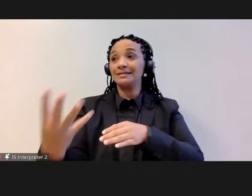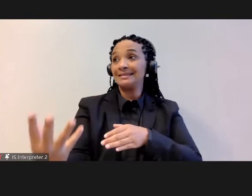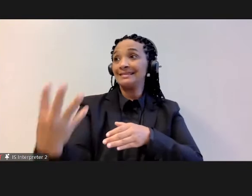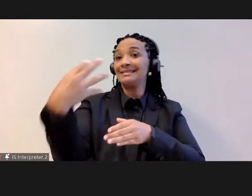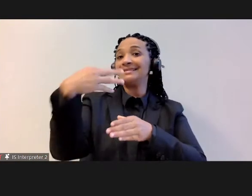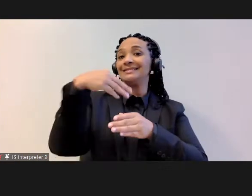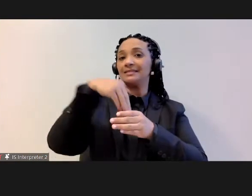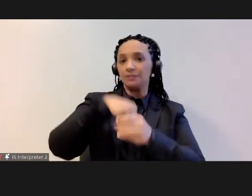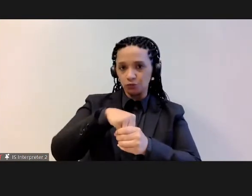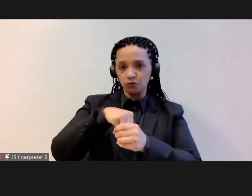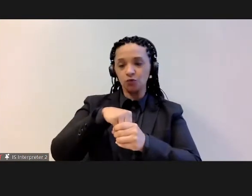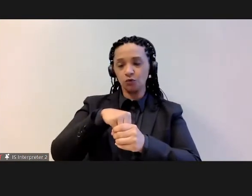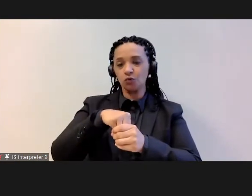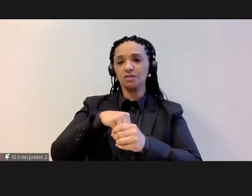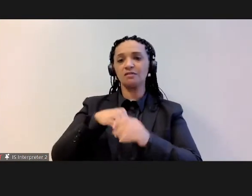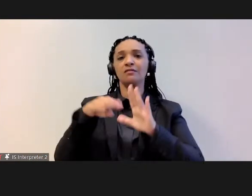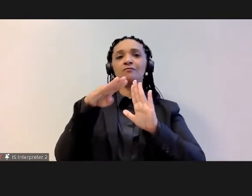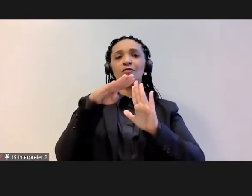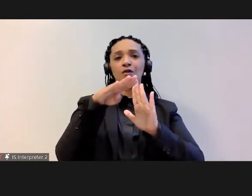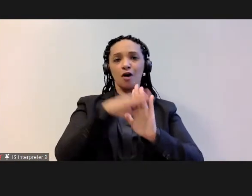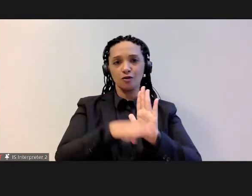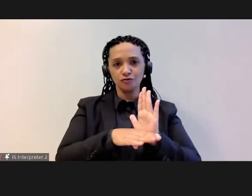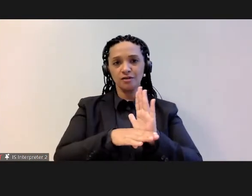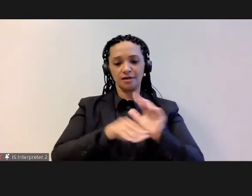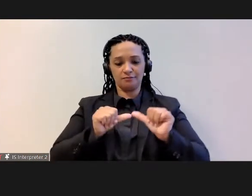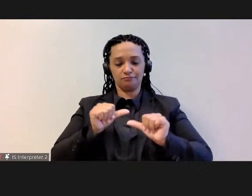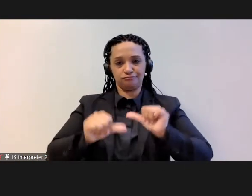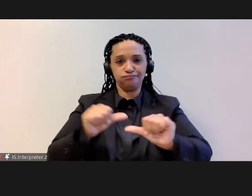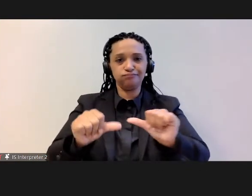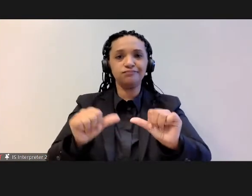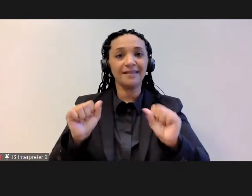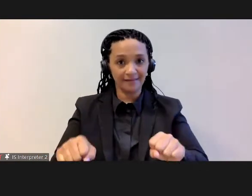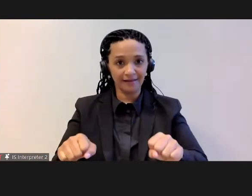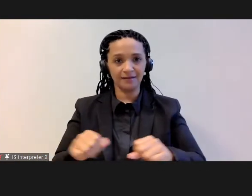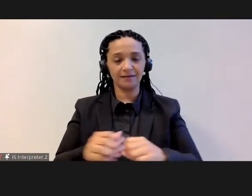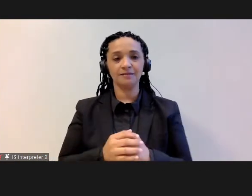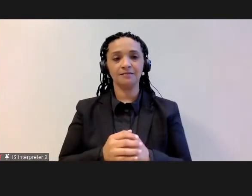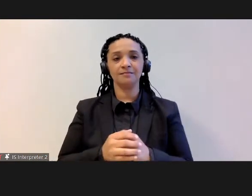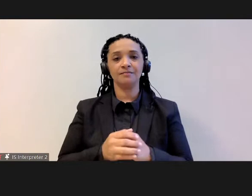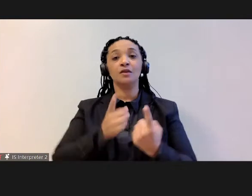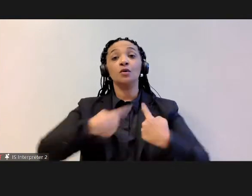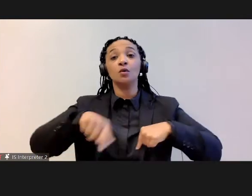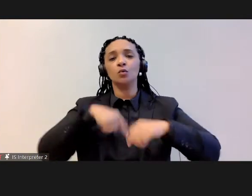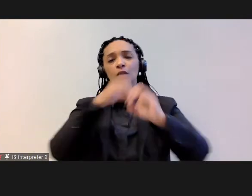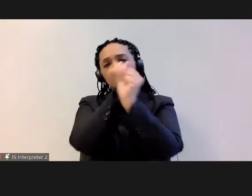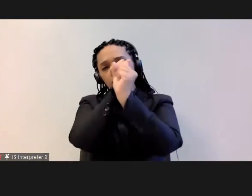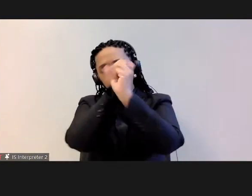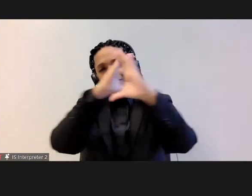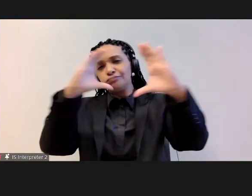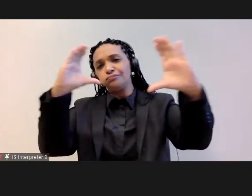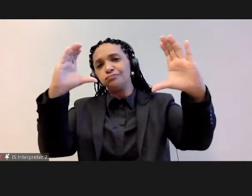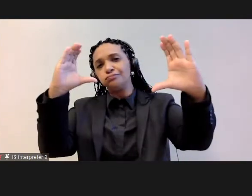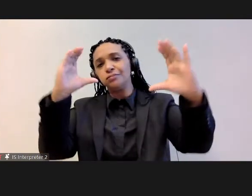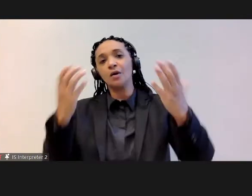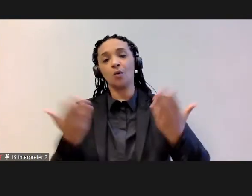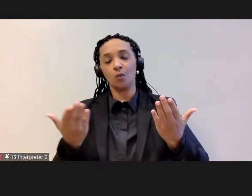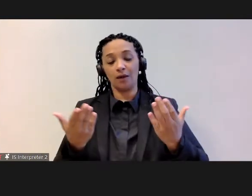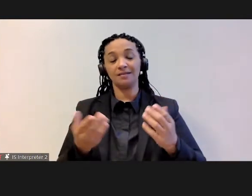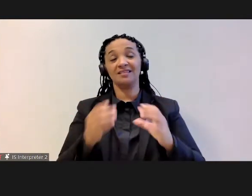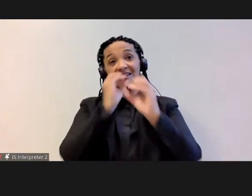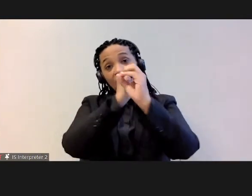and self-reliance agenda. We have a vision which is called Malawi